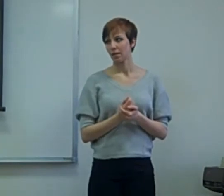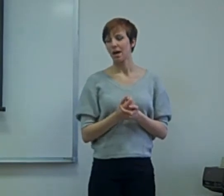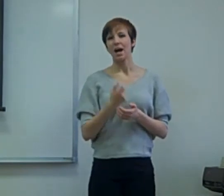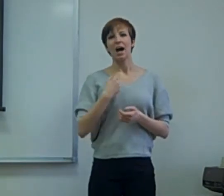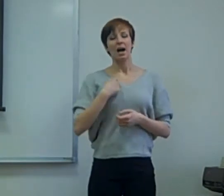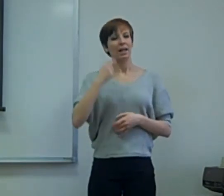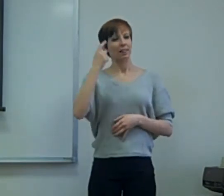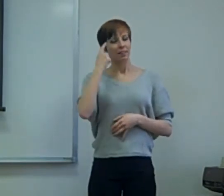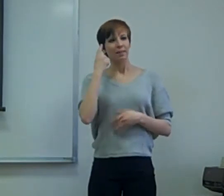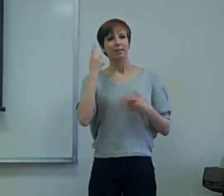is,